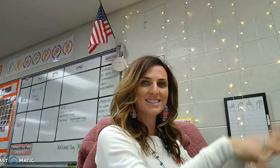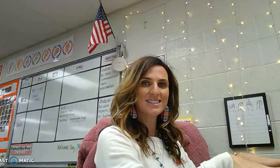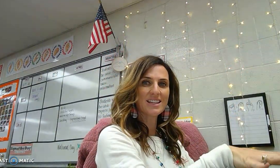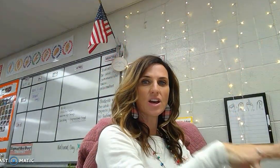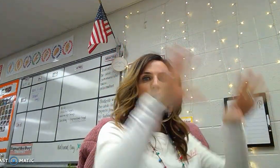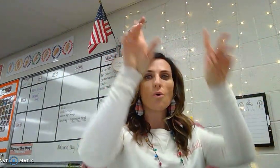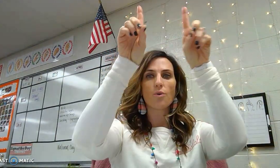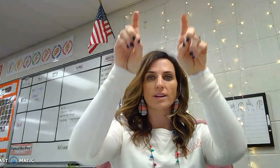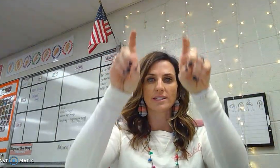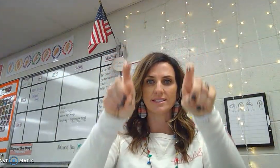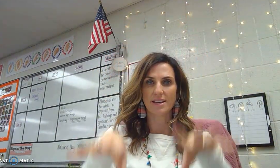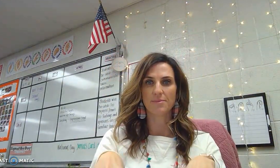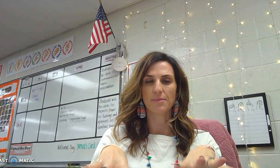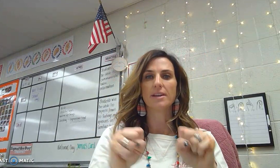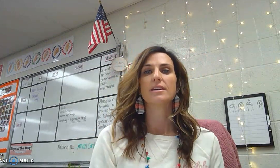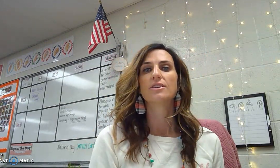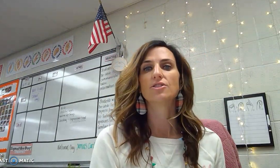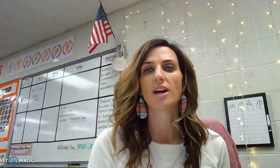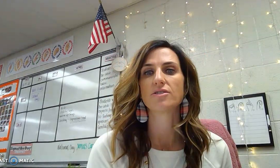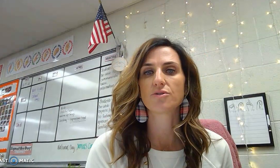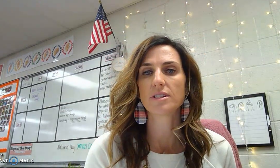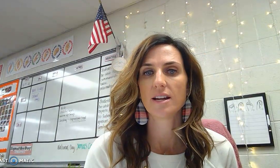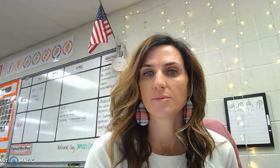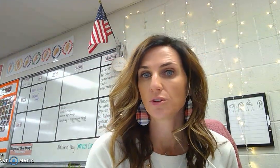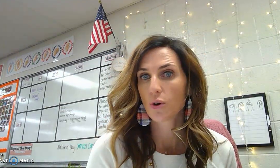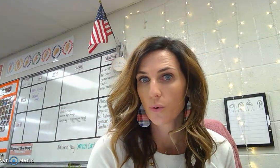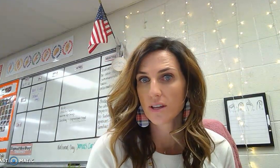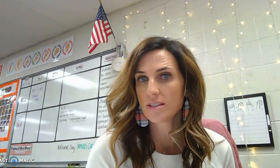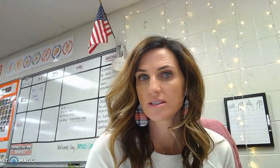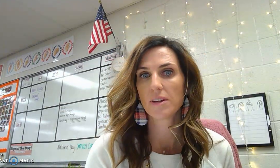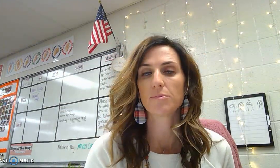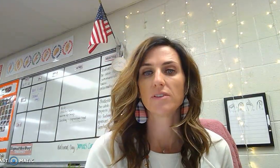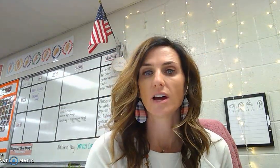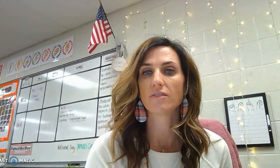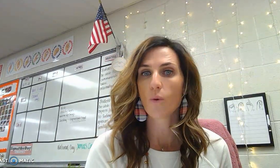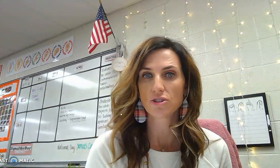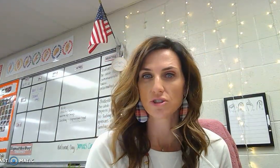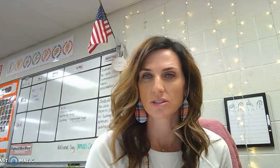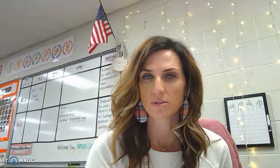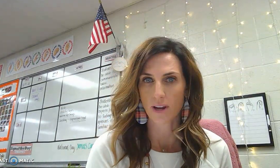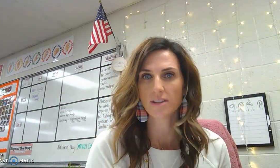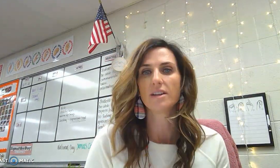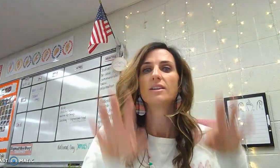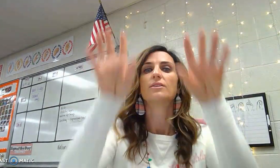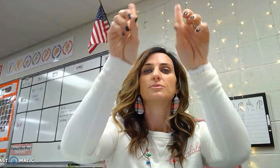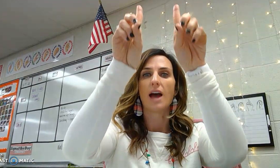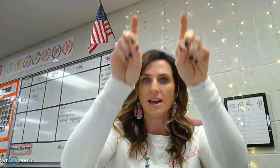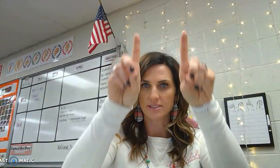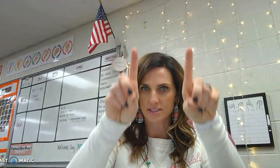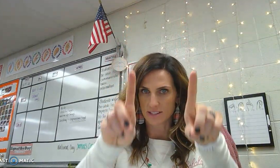test or exam. Your test or exam or your quiz, it's made up of a lot of questions, right? Hence the